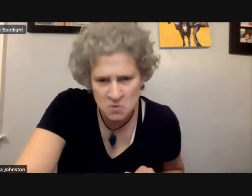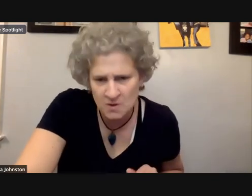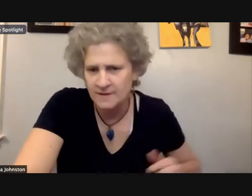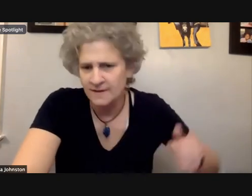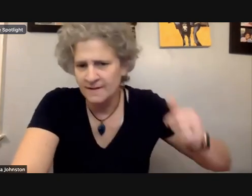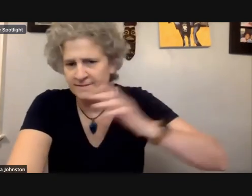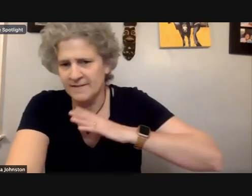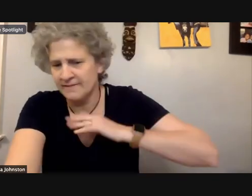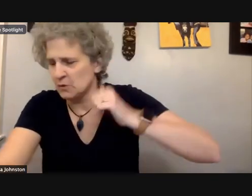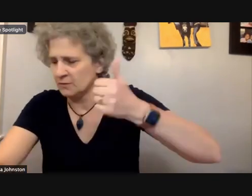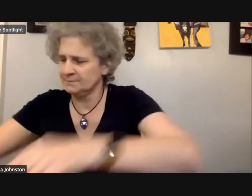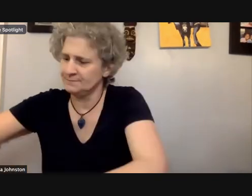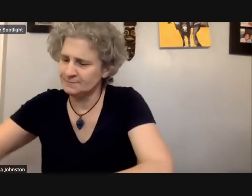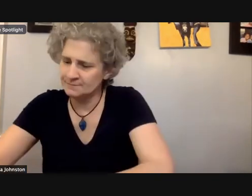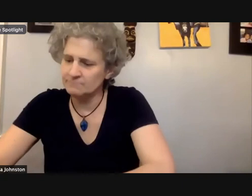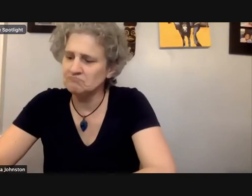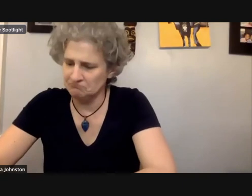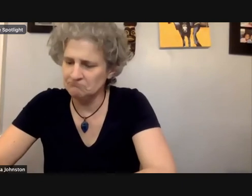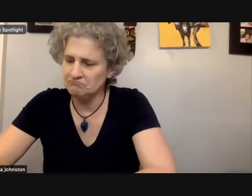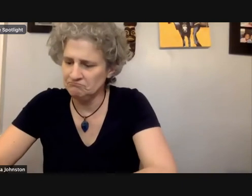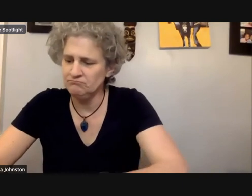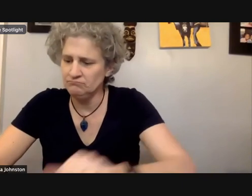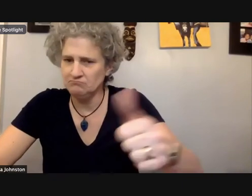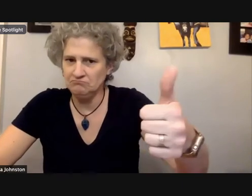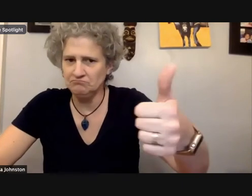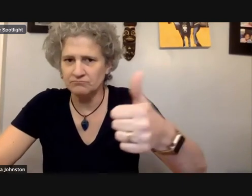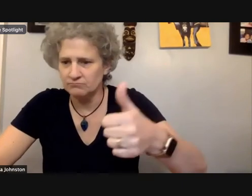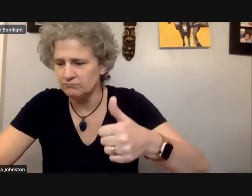be fall. Up, I'm getting some more.